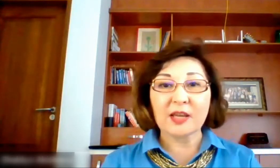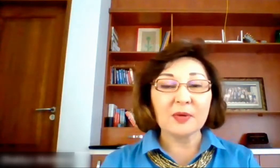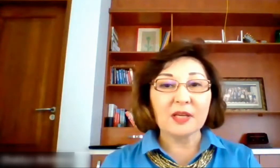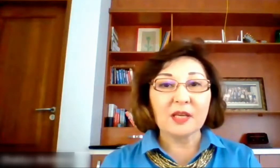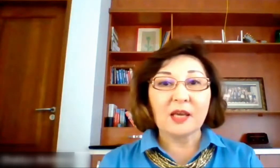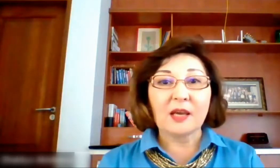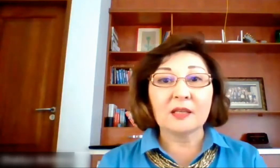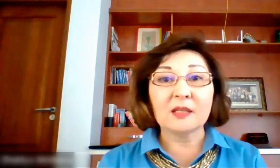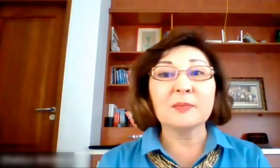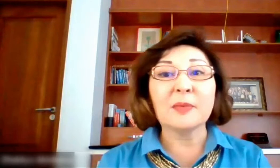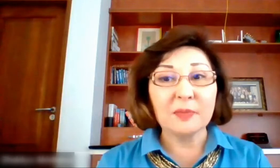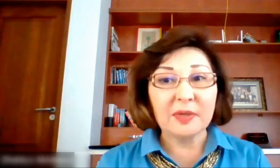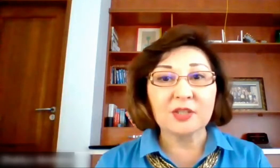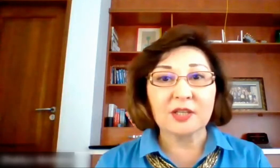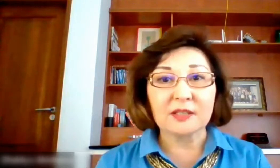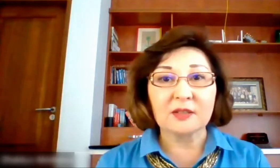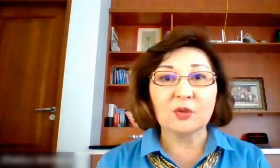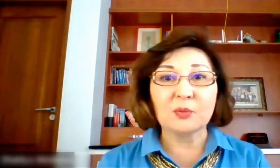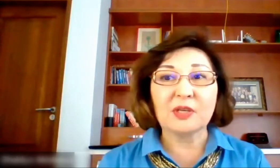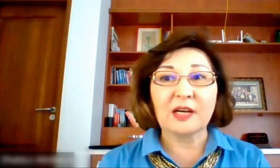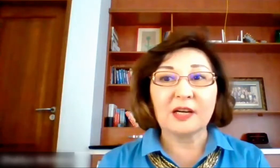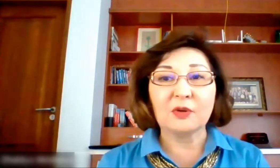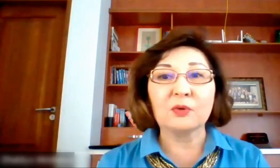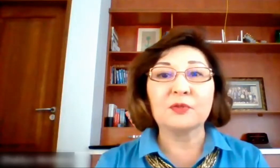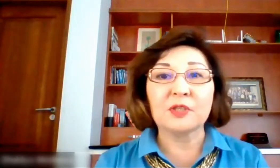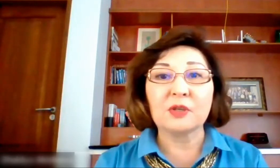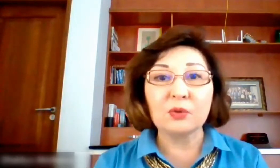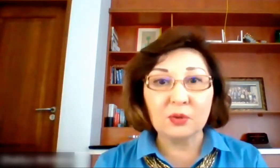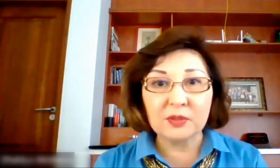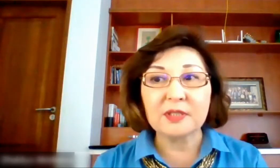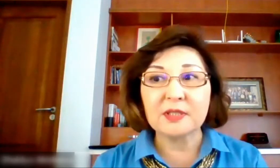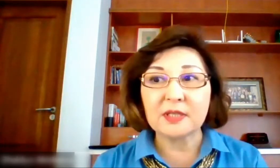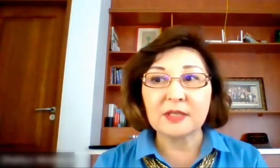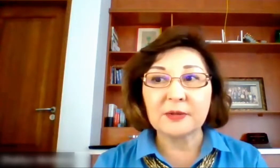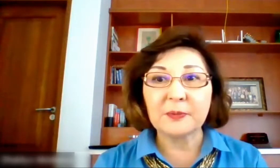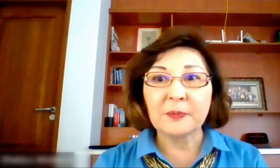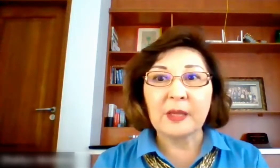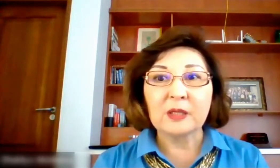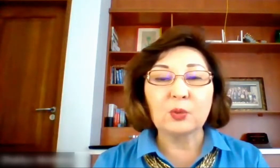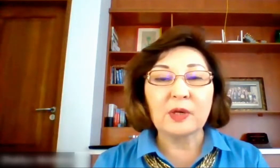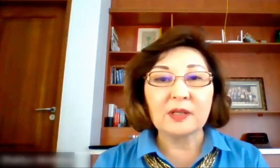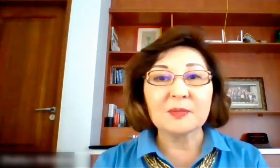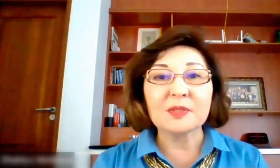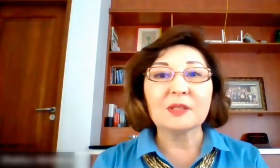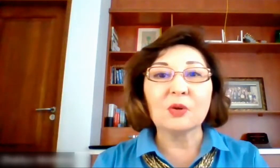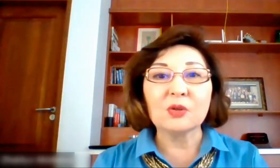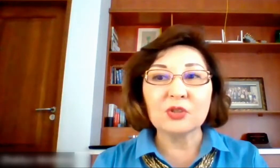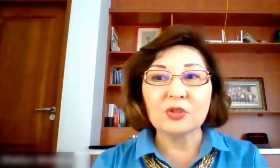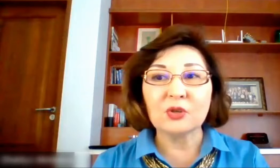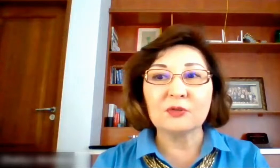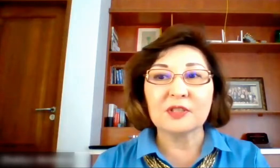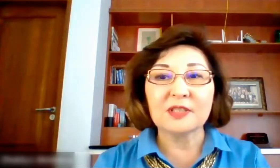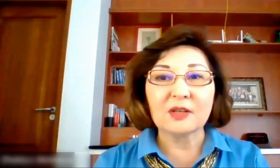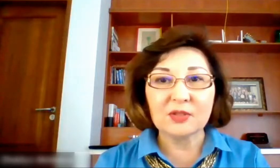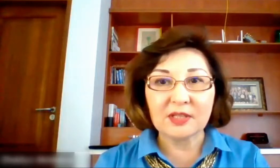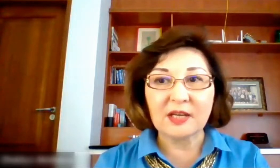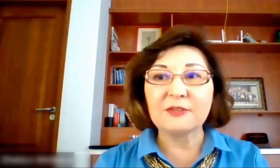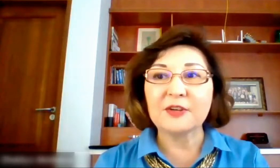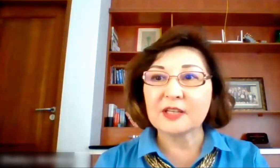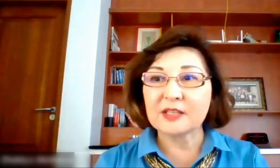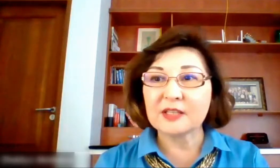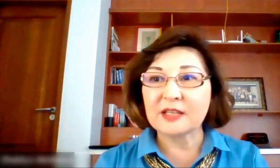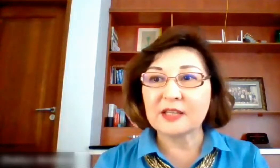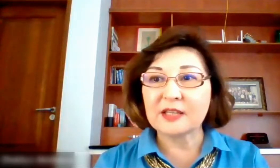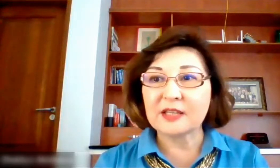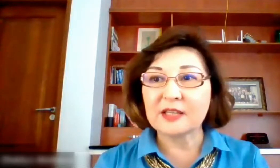Crime. And it is my pleasure, on behalf of the UNODC, to welcome the launch of the South